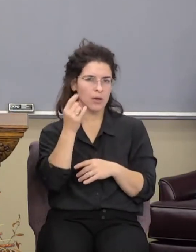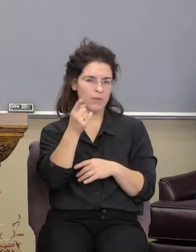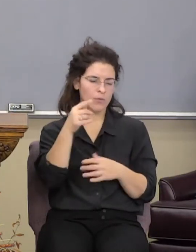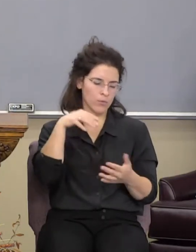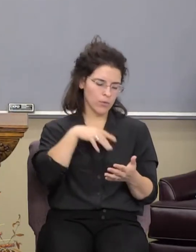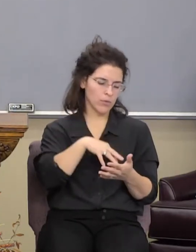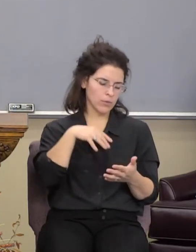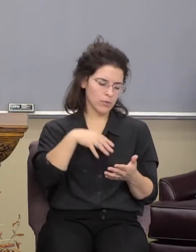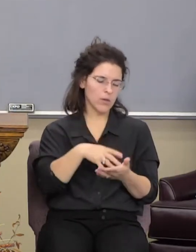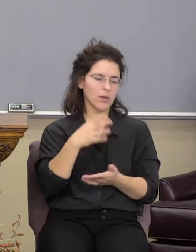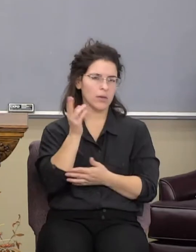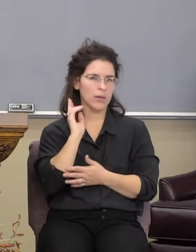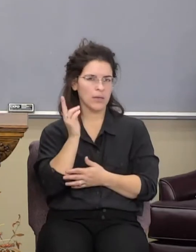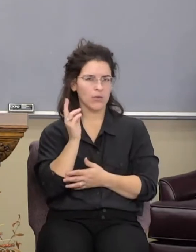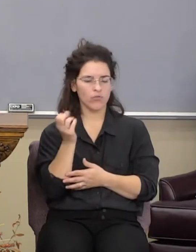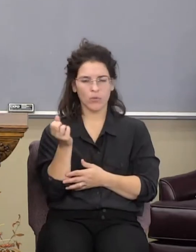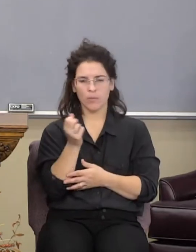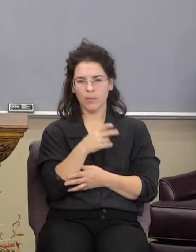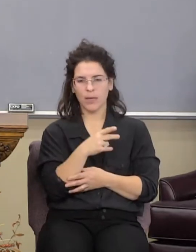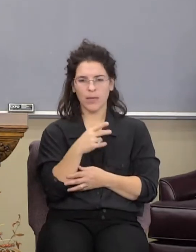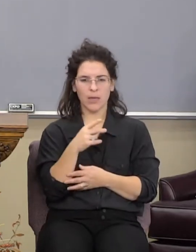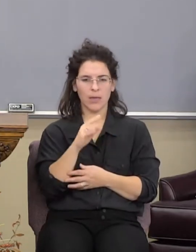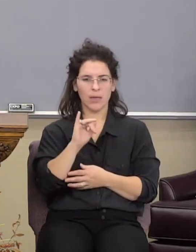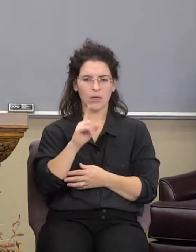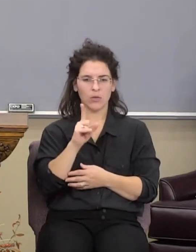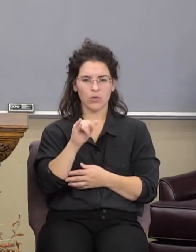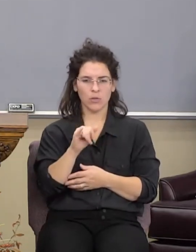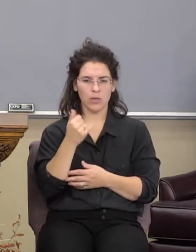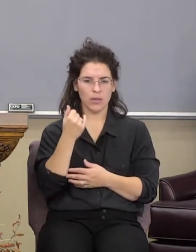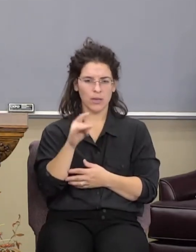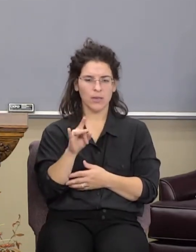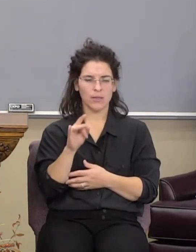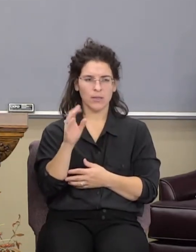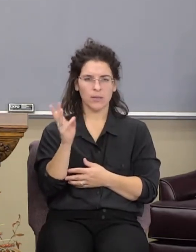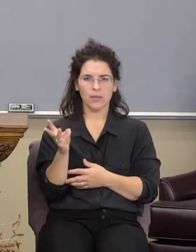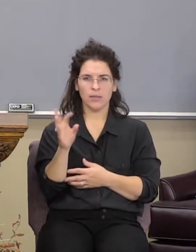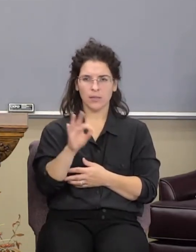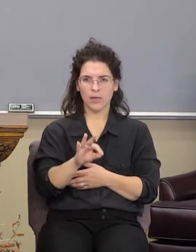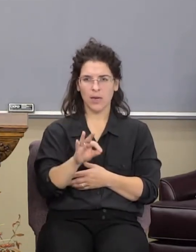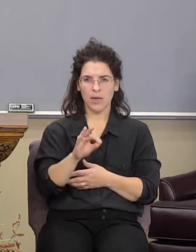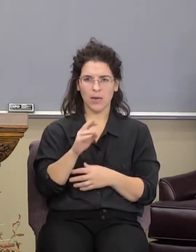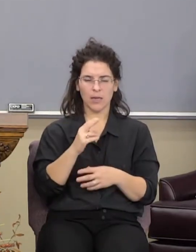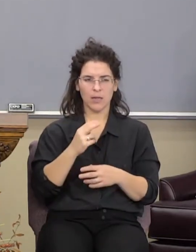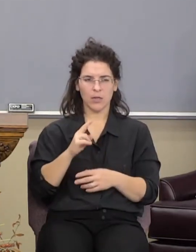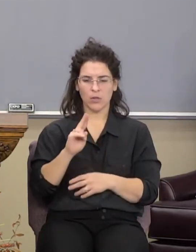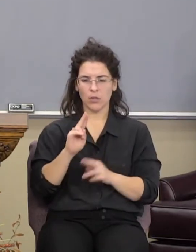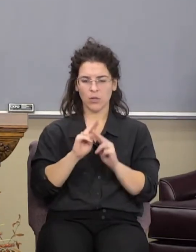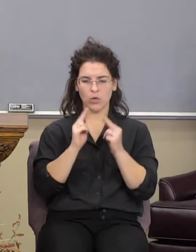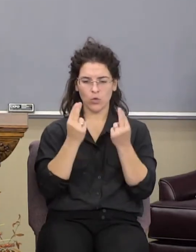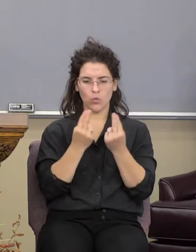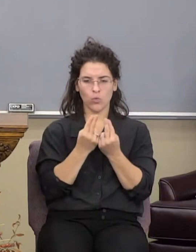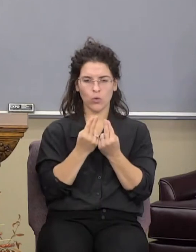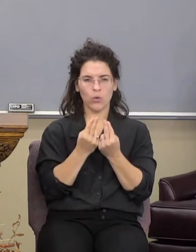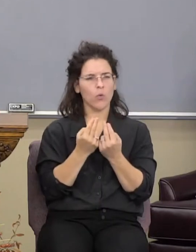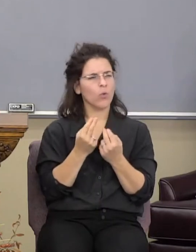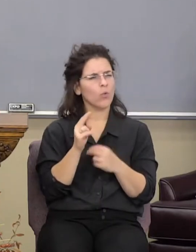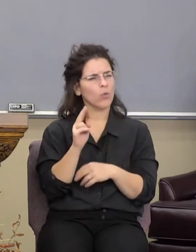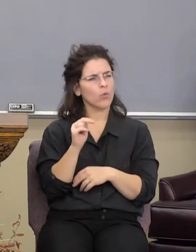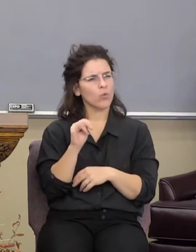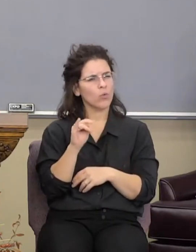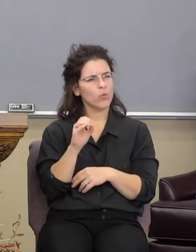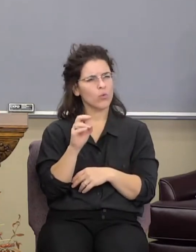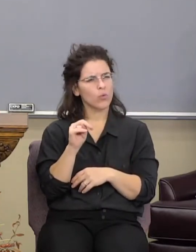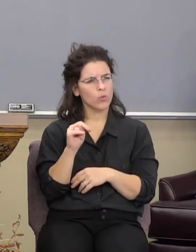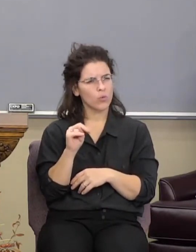history back in July of 1869, the Union Army, they launched an assault against